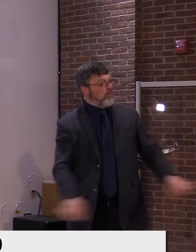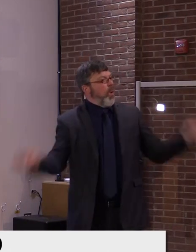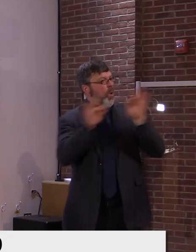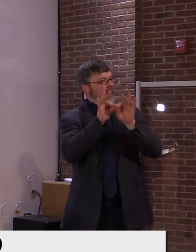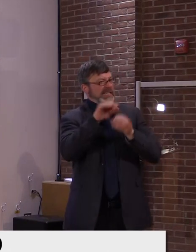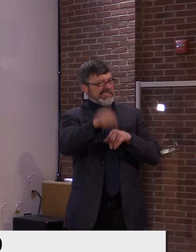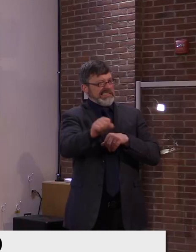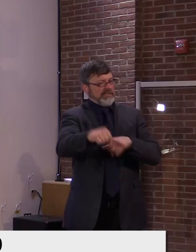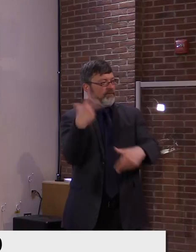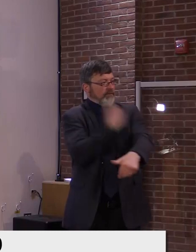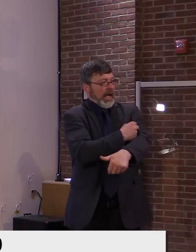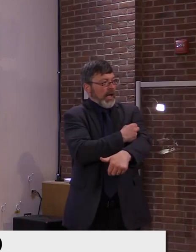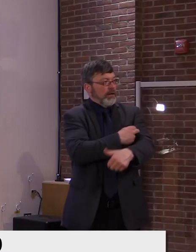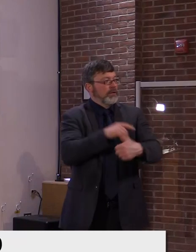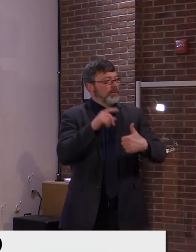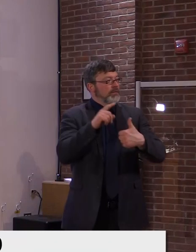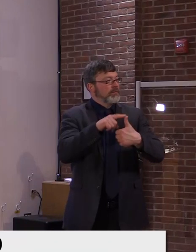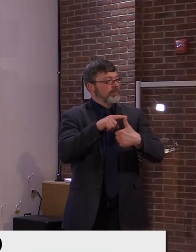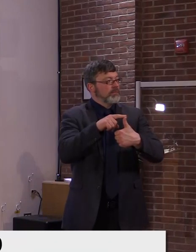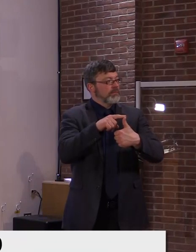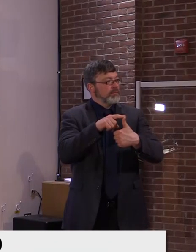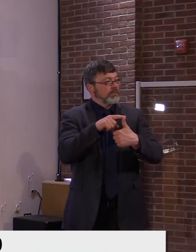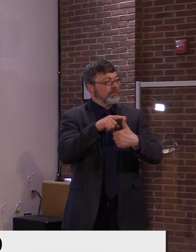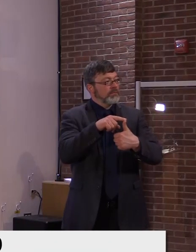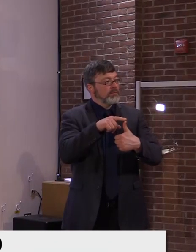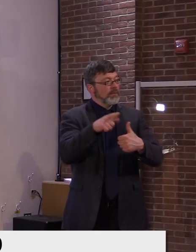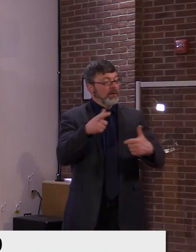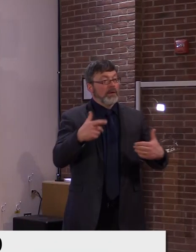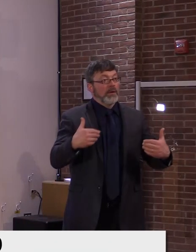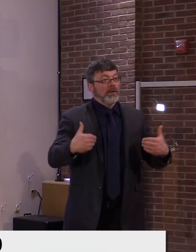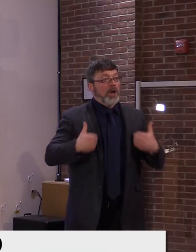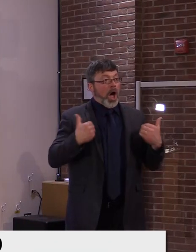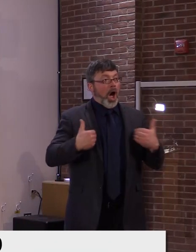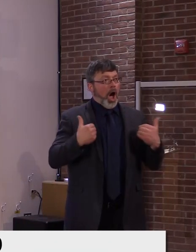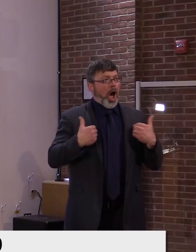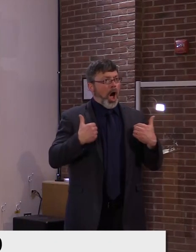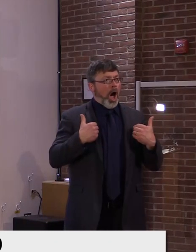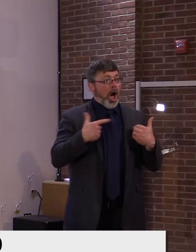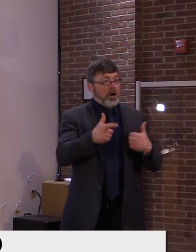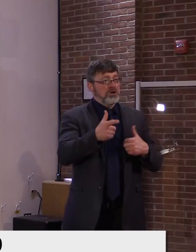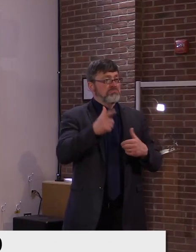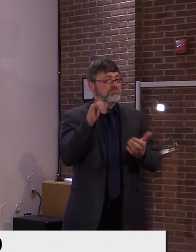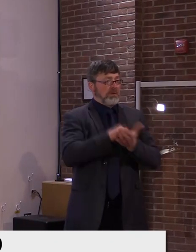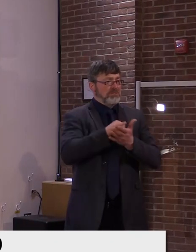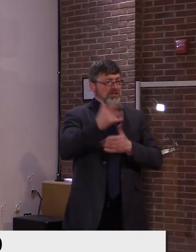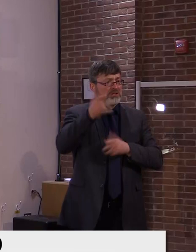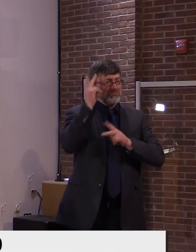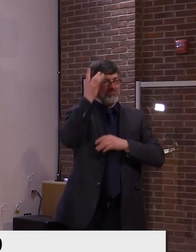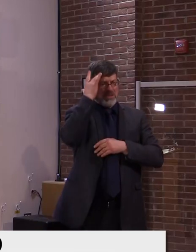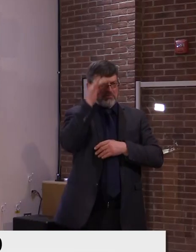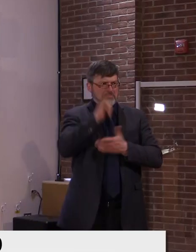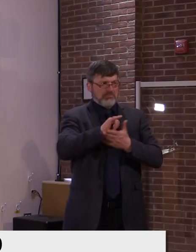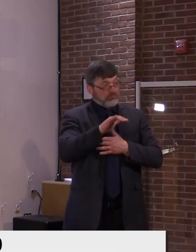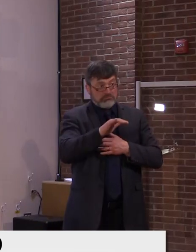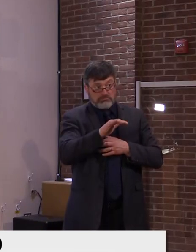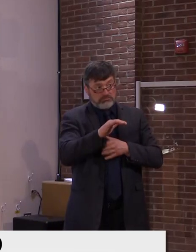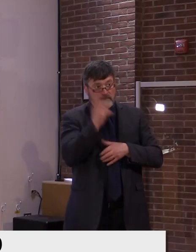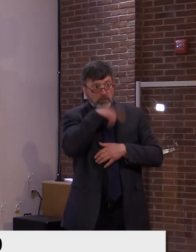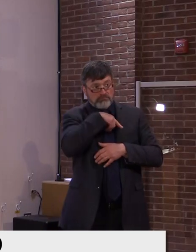sick from COVID-19, including, even though it's less common for this age group, needing